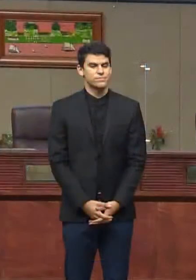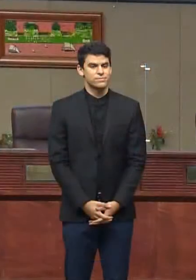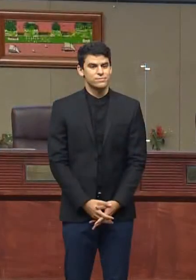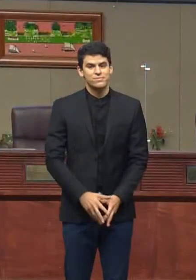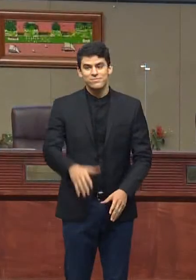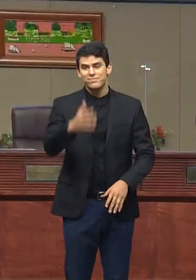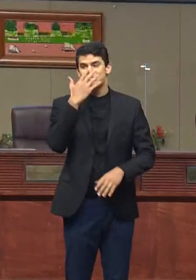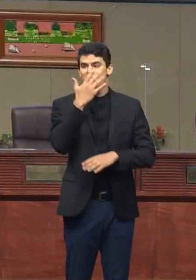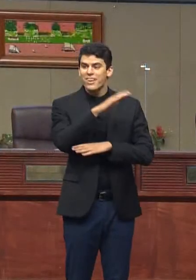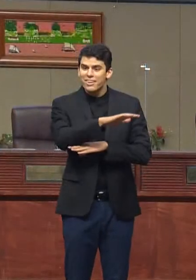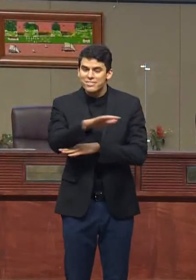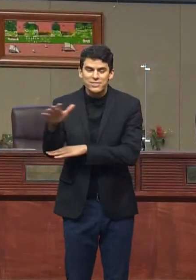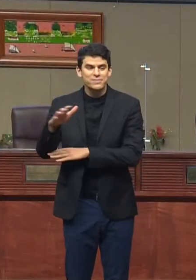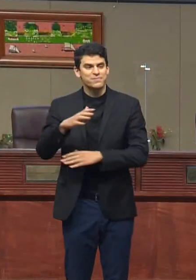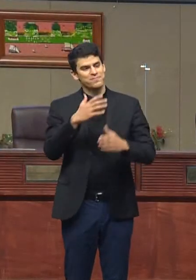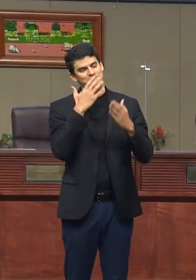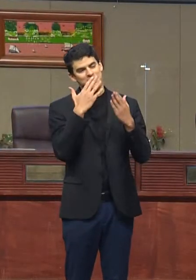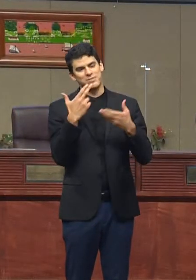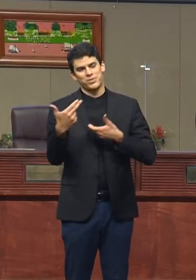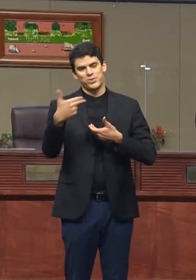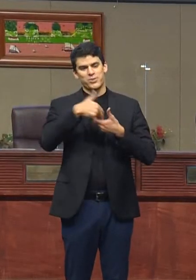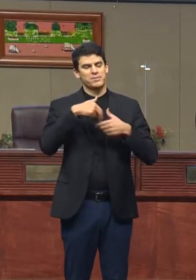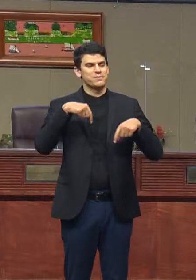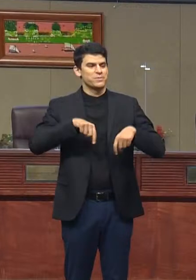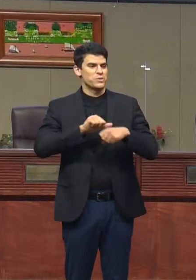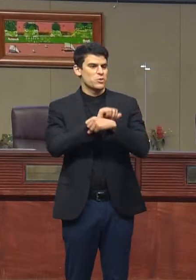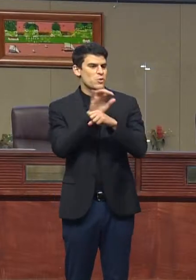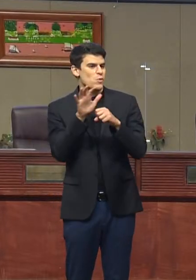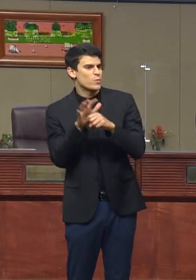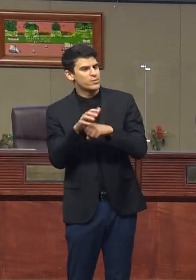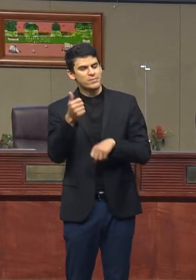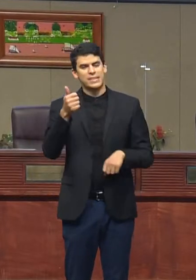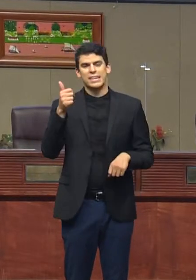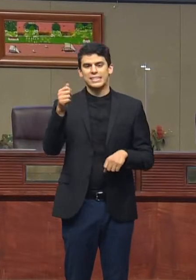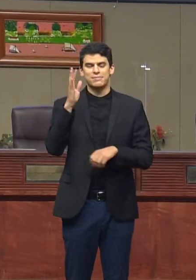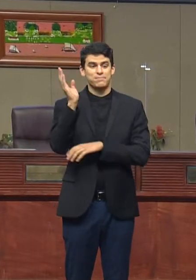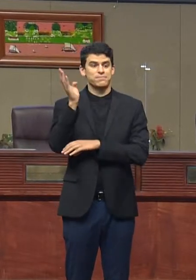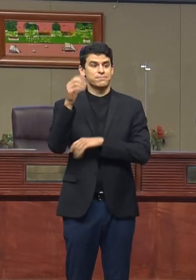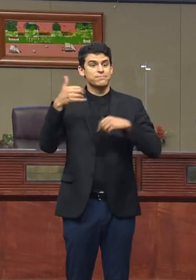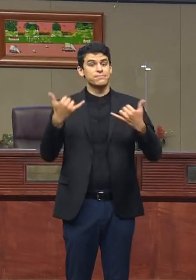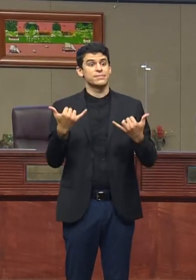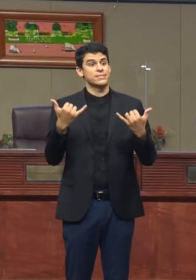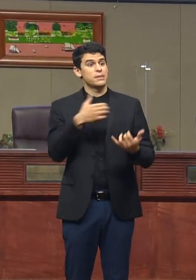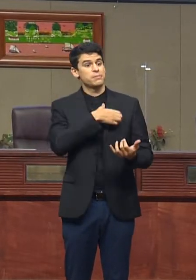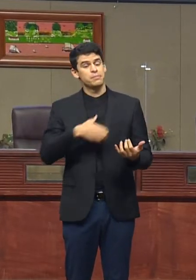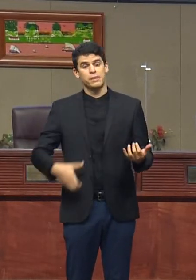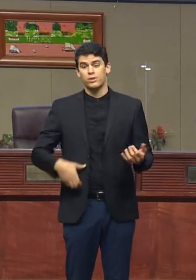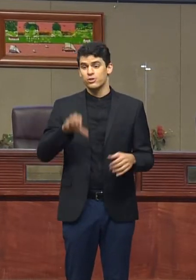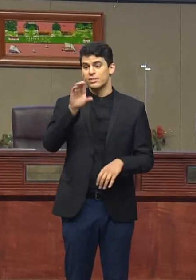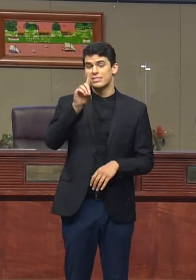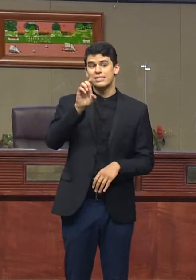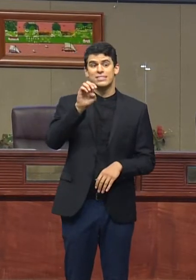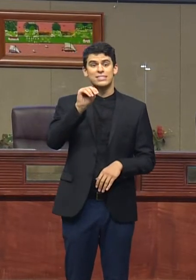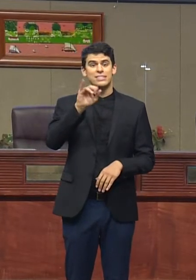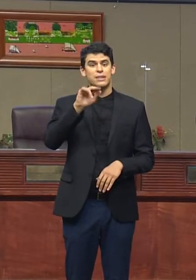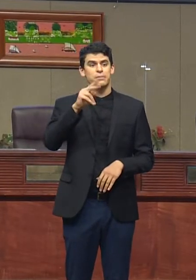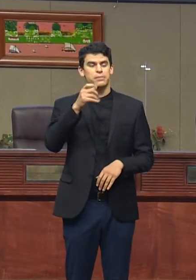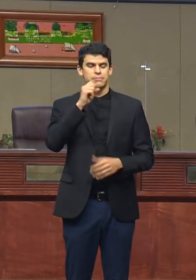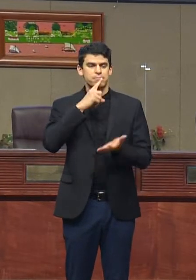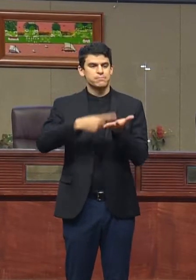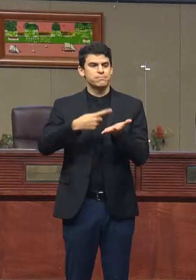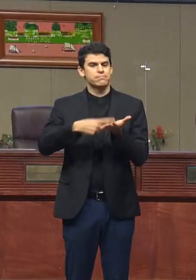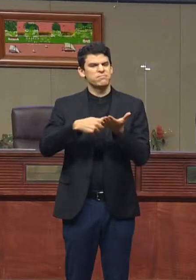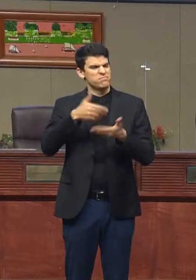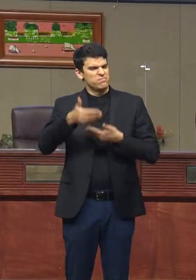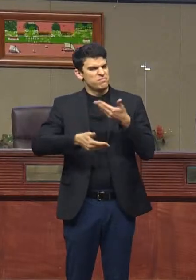Good afternoon, everyone. Thanks for joining us for this COVID-19 press briefing. Today, Orange County Mayor Jerry L. Demings will discuss the progress of